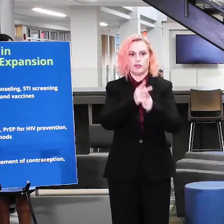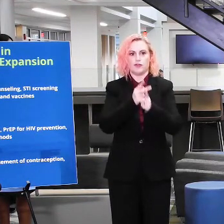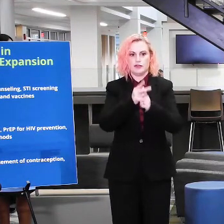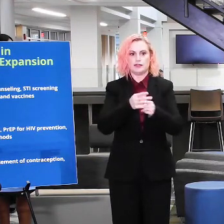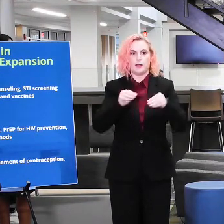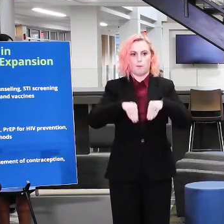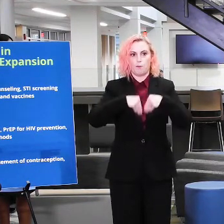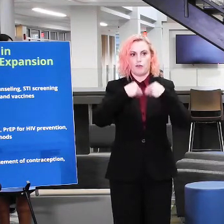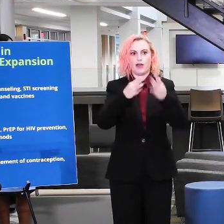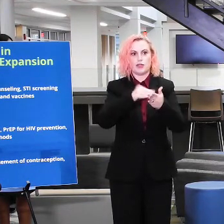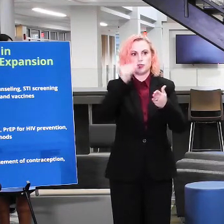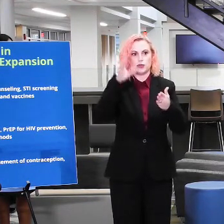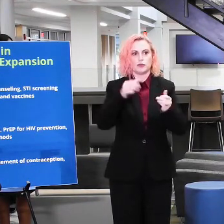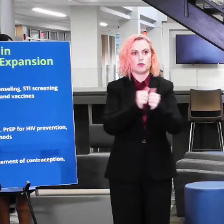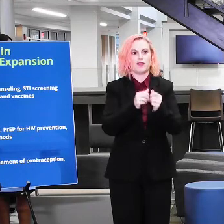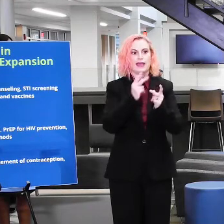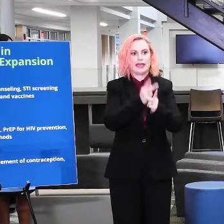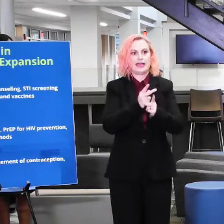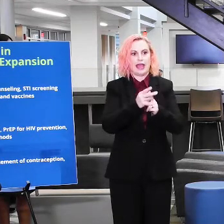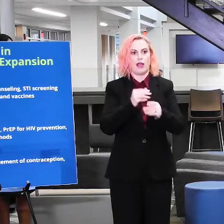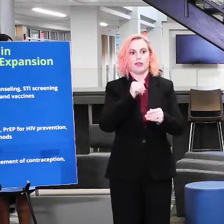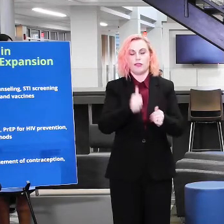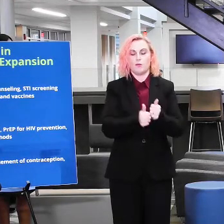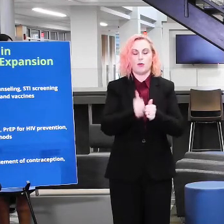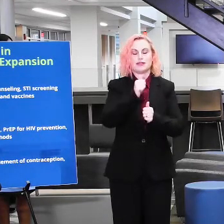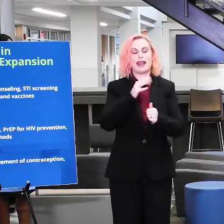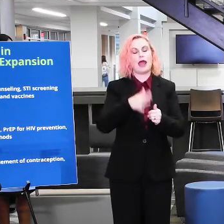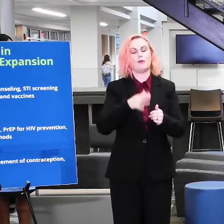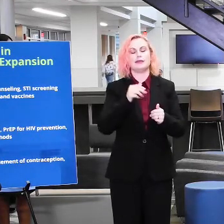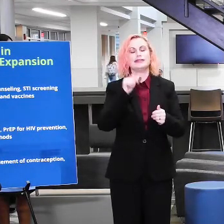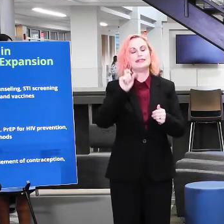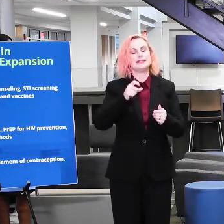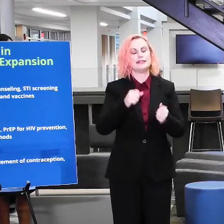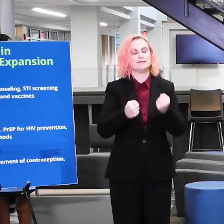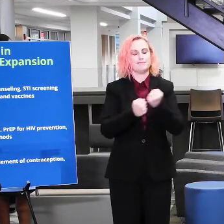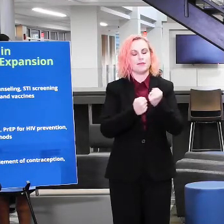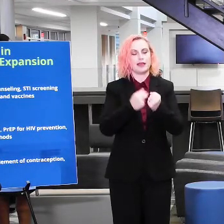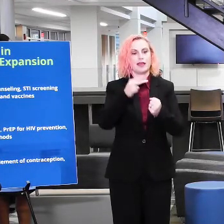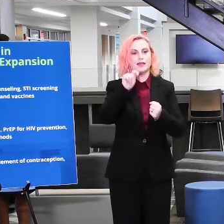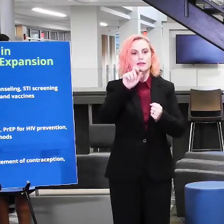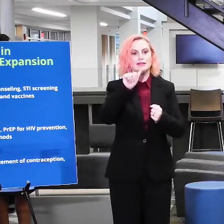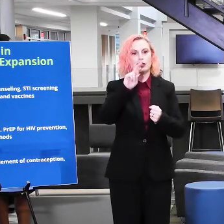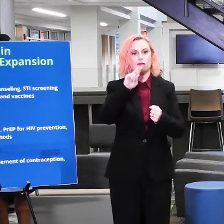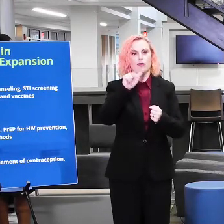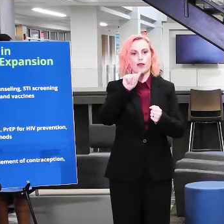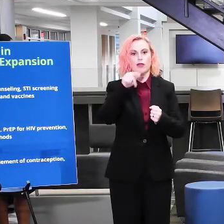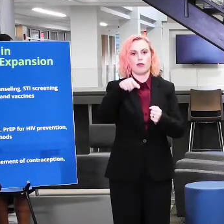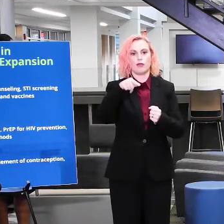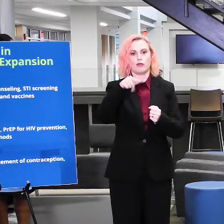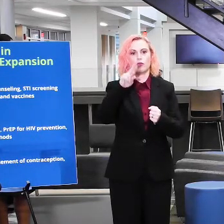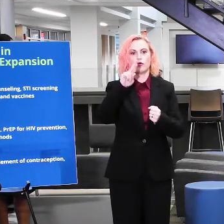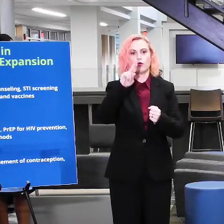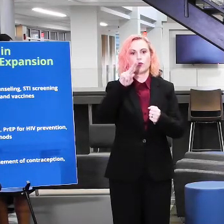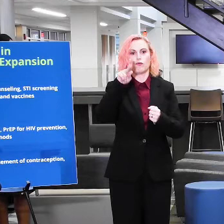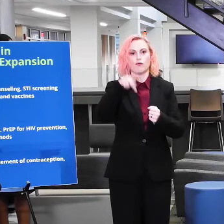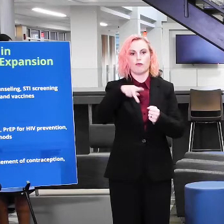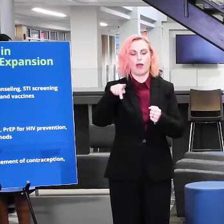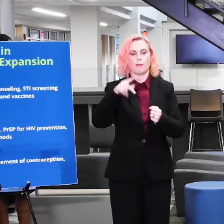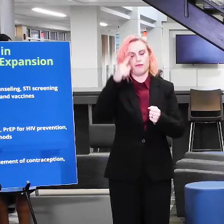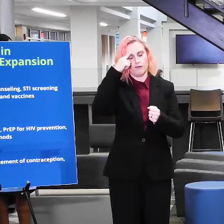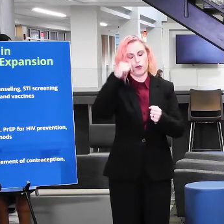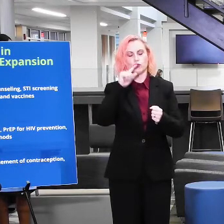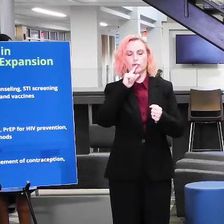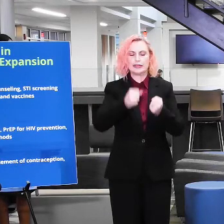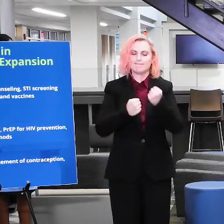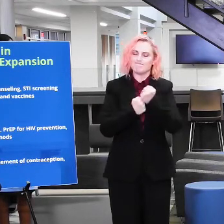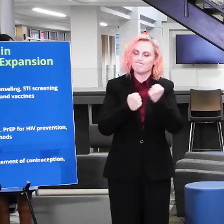need the most. And I'd be remiss if I didn't shout out Tara Rupp, who you will hear from later, for really championing this